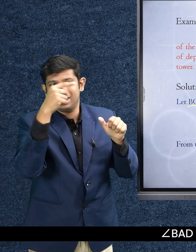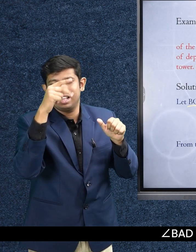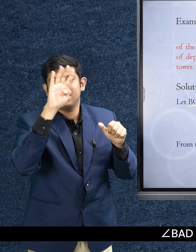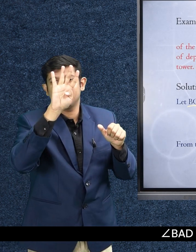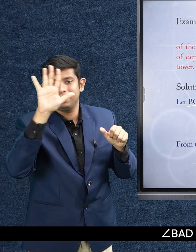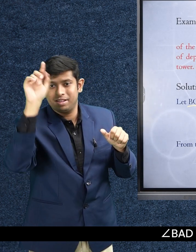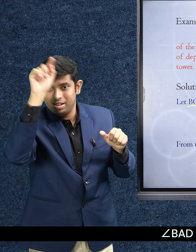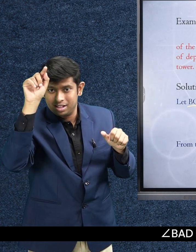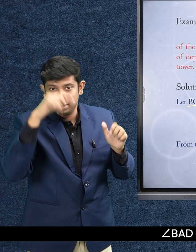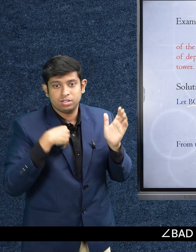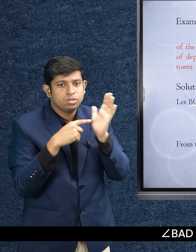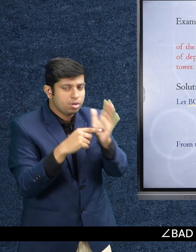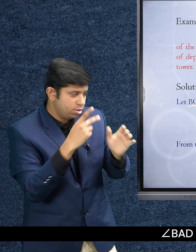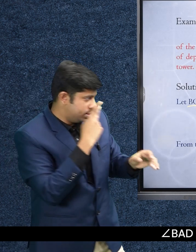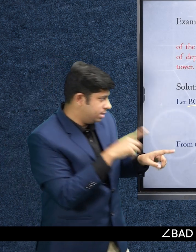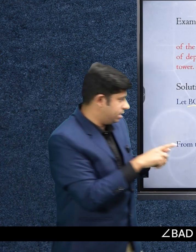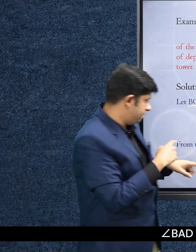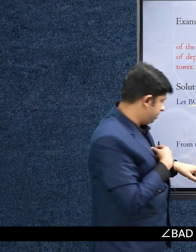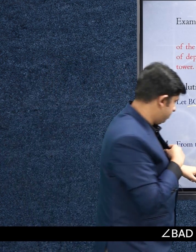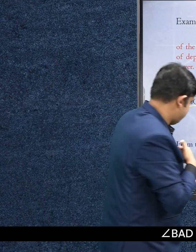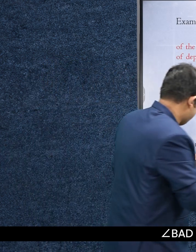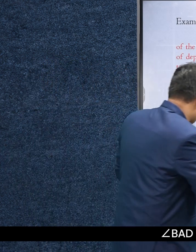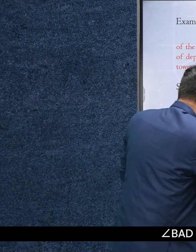degrees, that is equal to angle BAC.